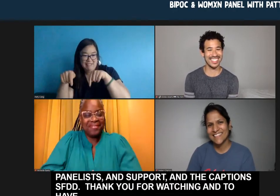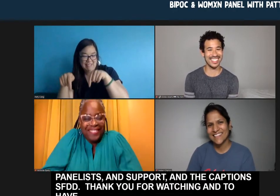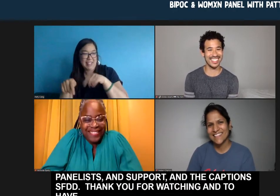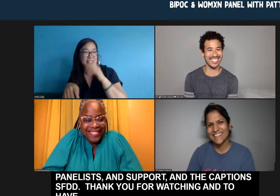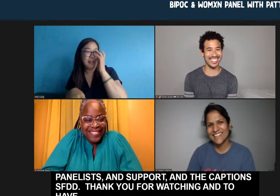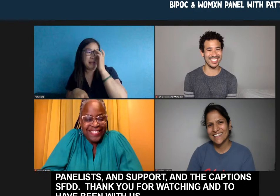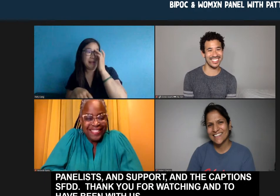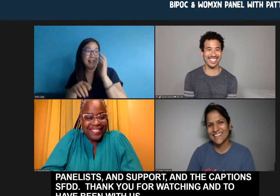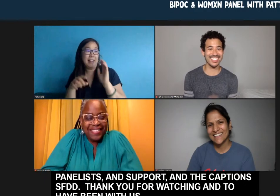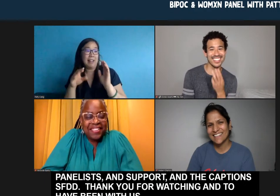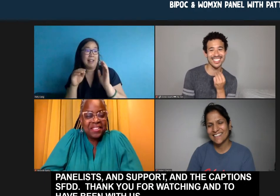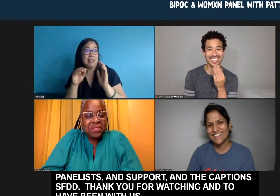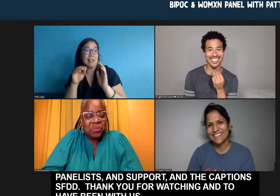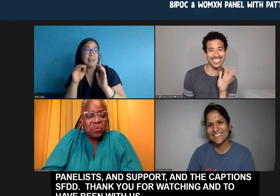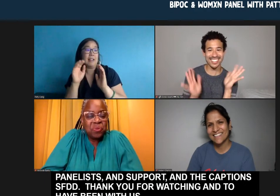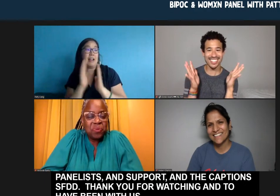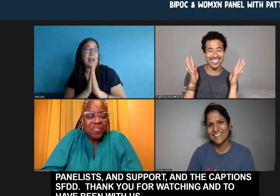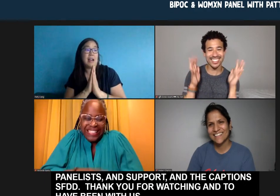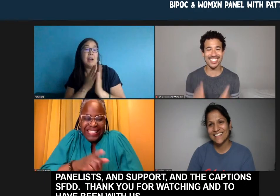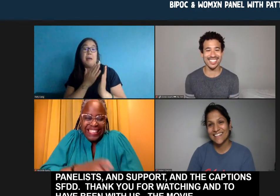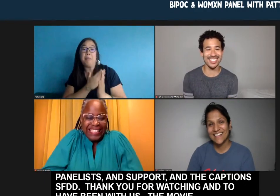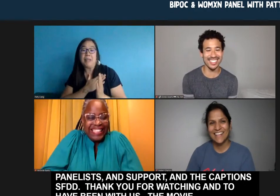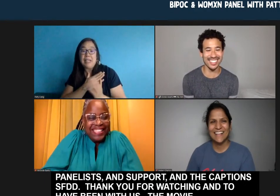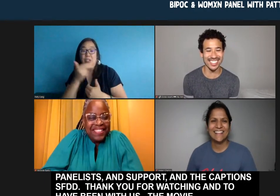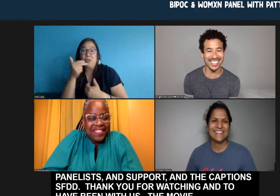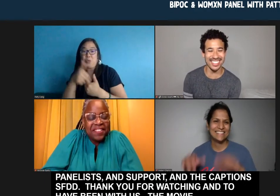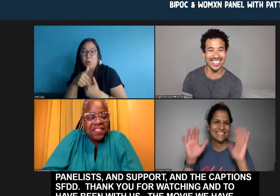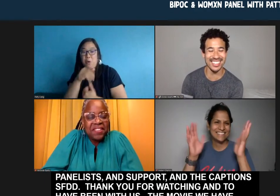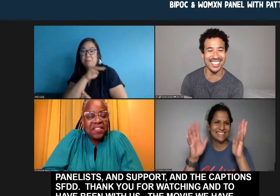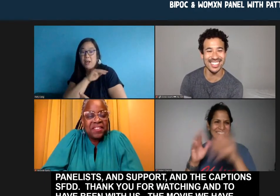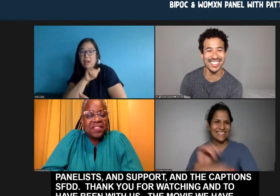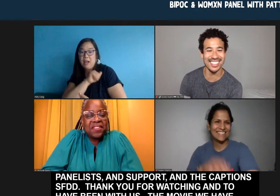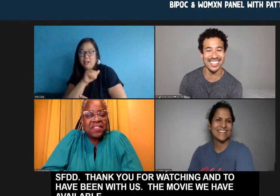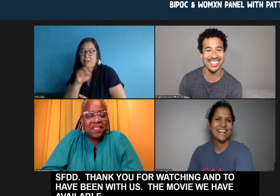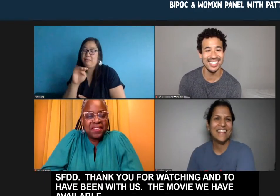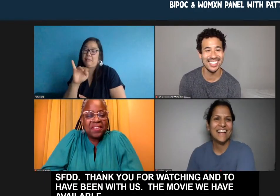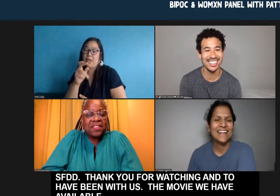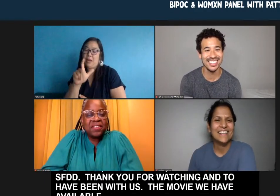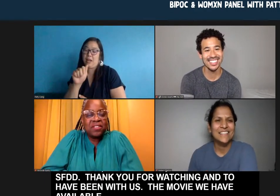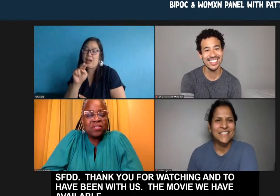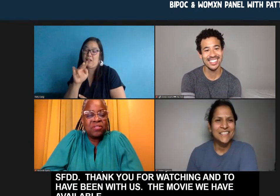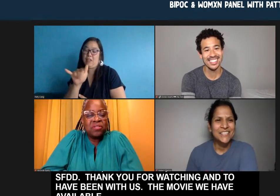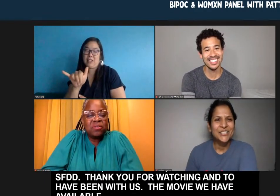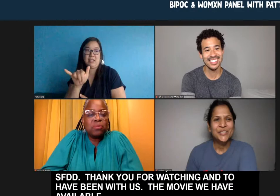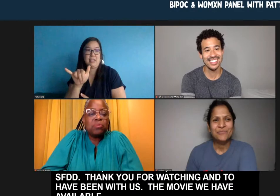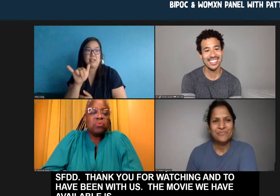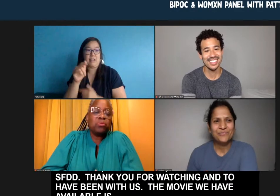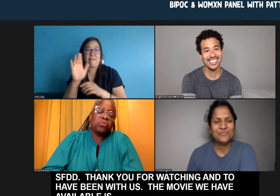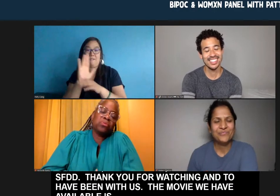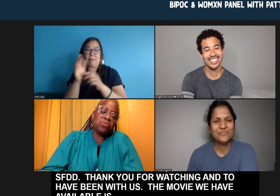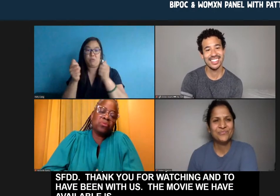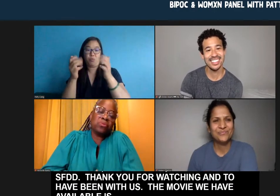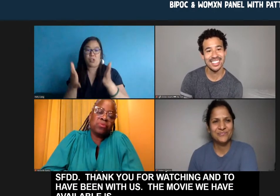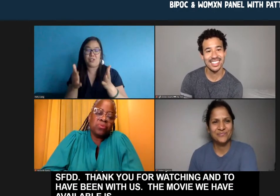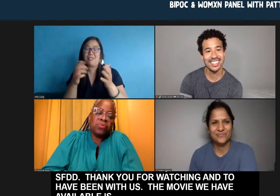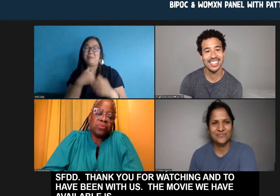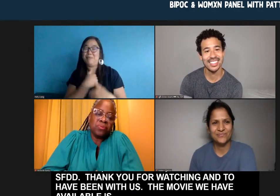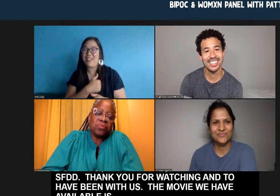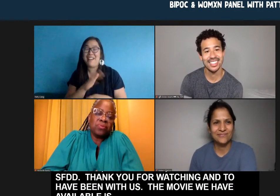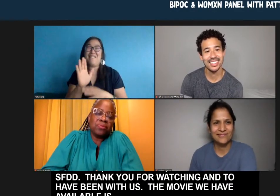the movie that we have available is for free. Compensation is for free. So please watch Michael Eleni, film